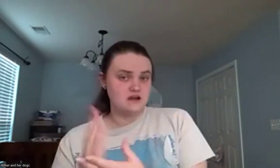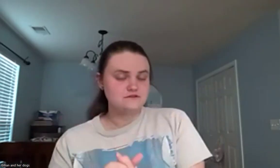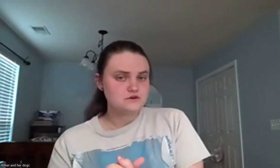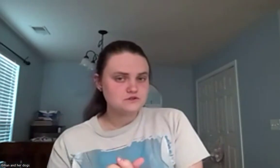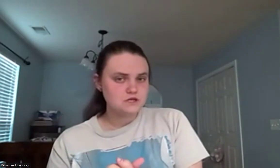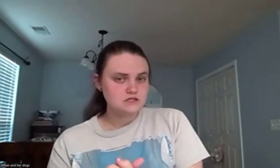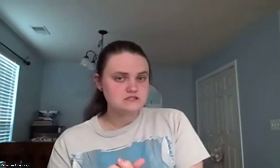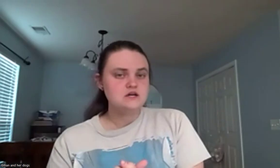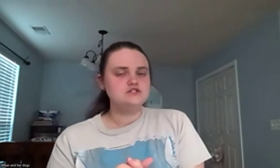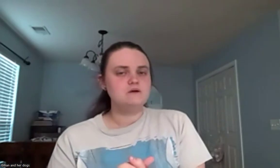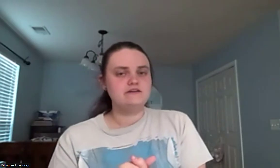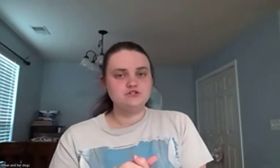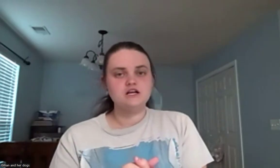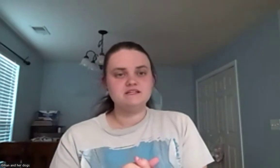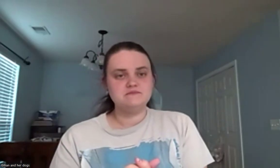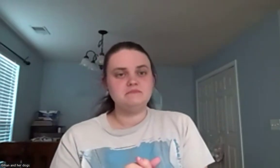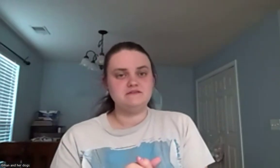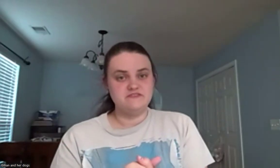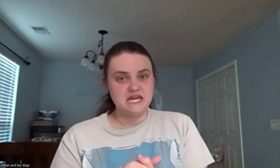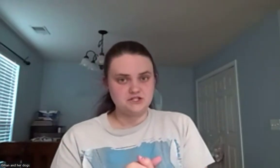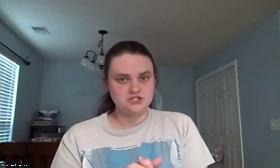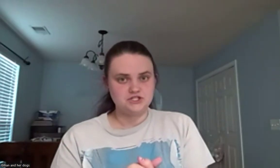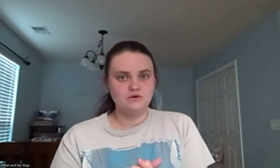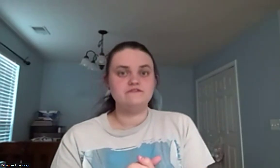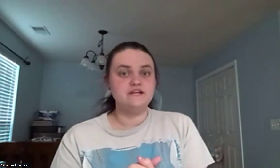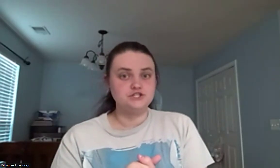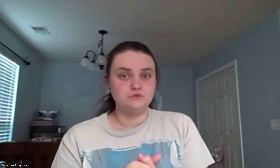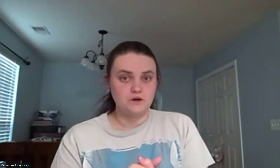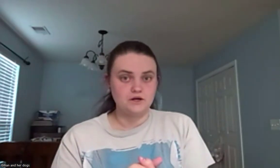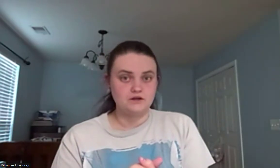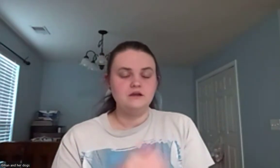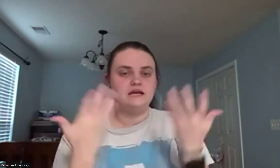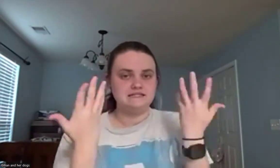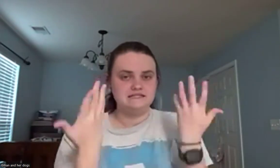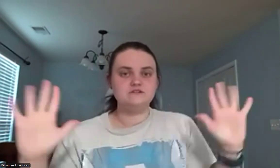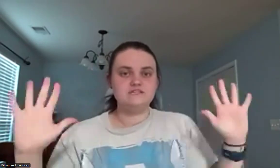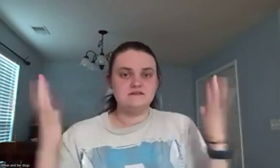for those words. So like if we're talking about something being finished or finish your work, it's still signed